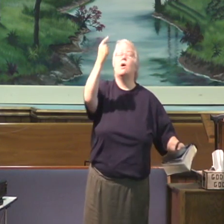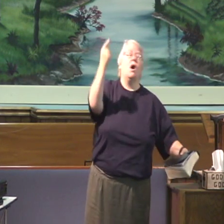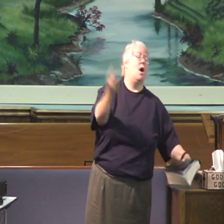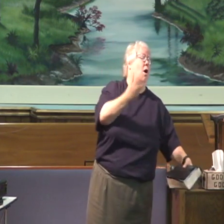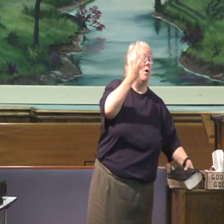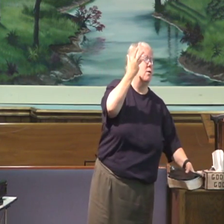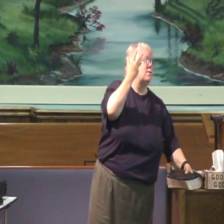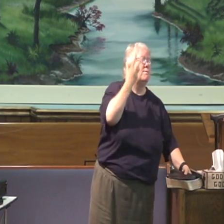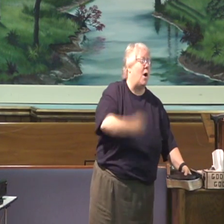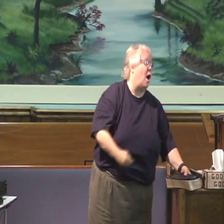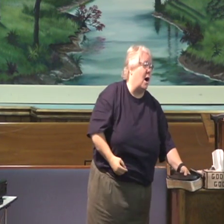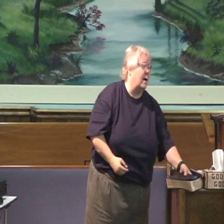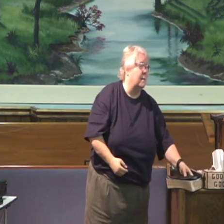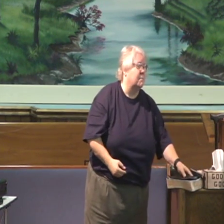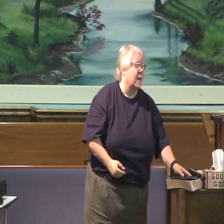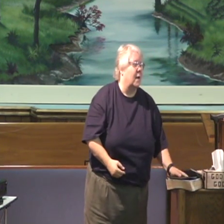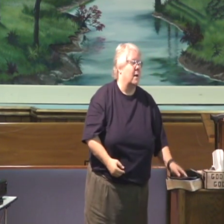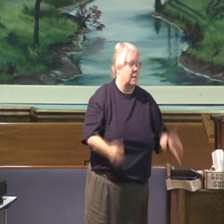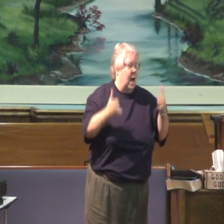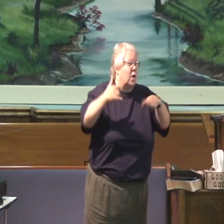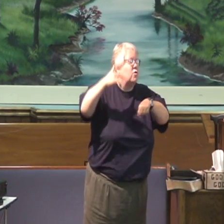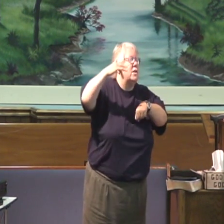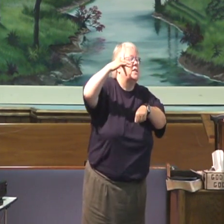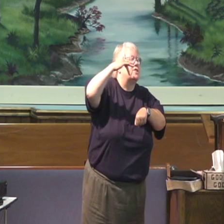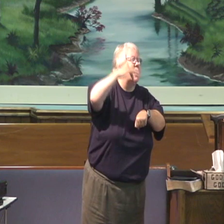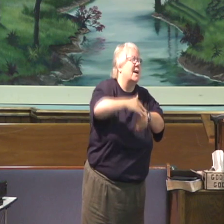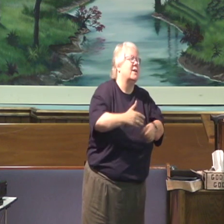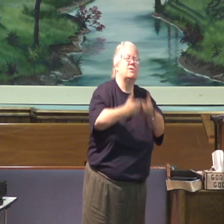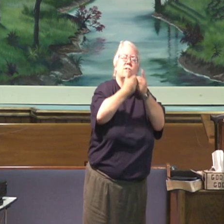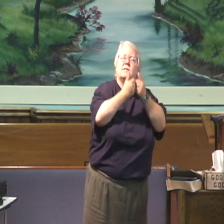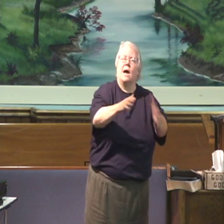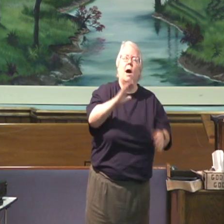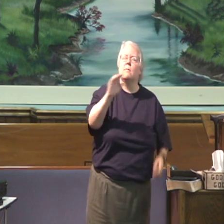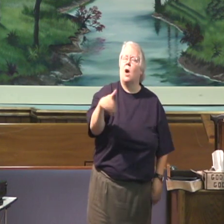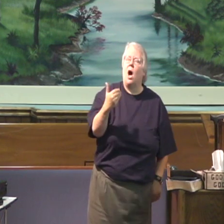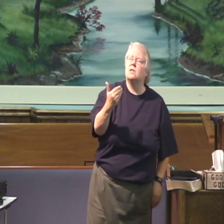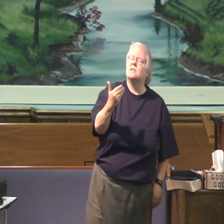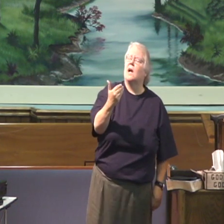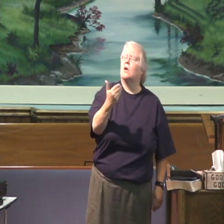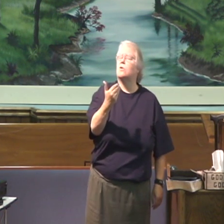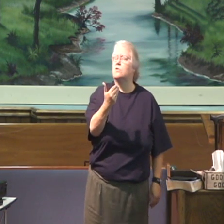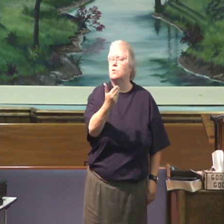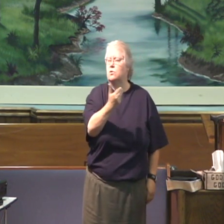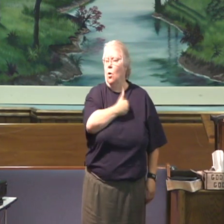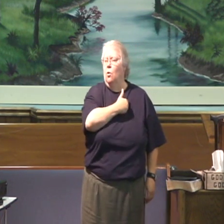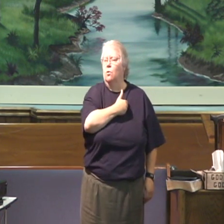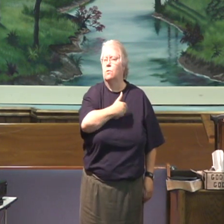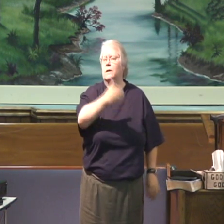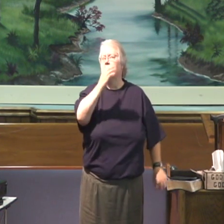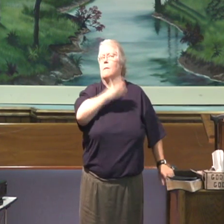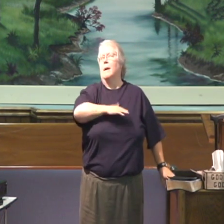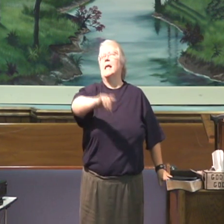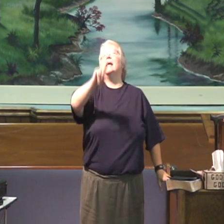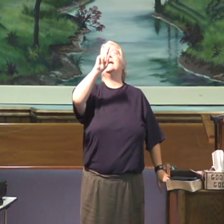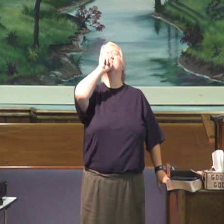go void. That it reaches to some lost sinner's soul. Please